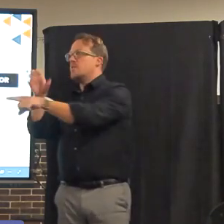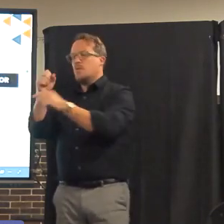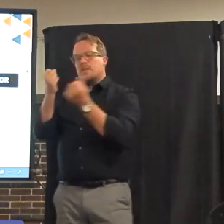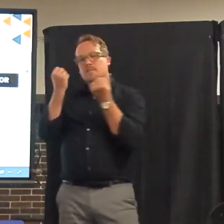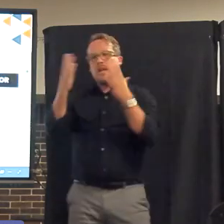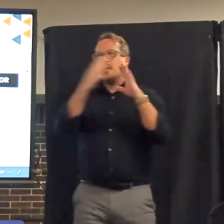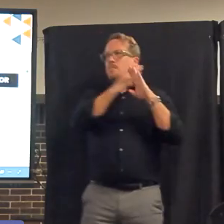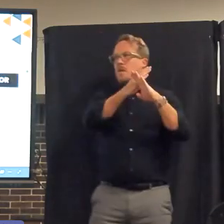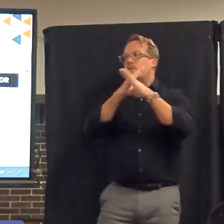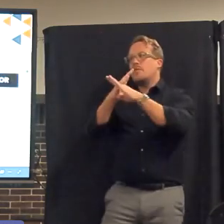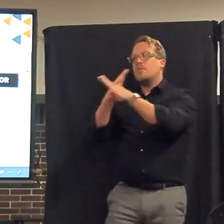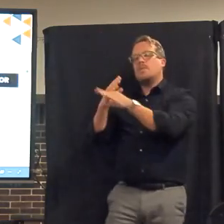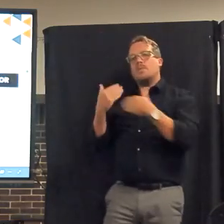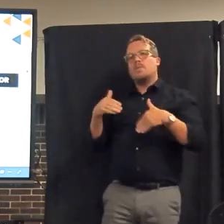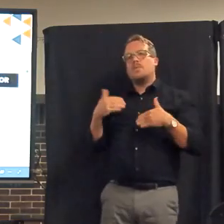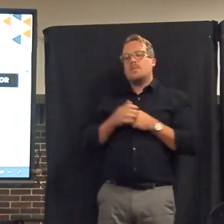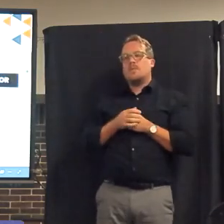hurdles to that.